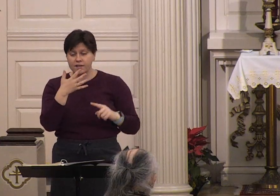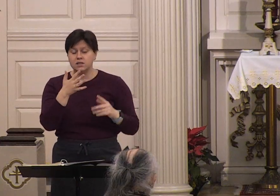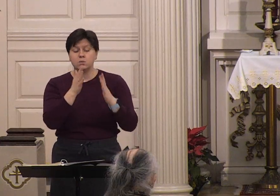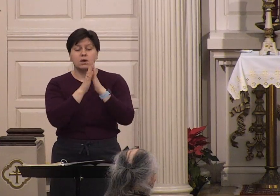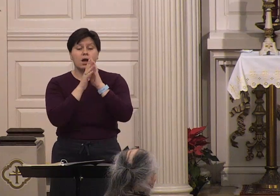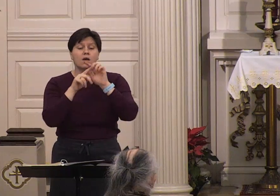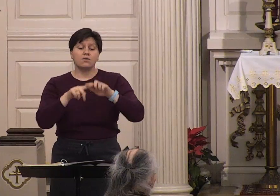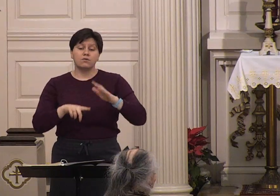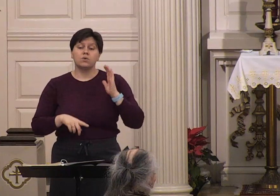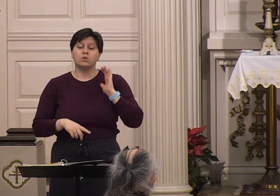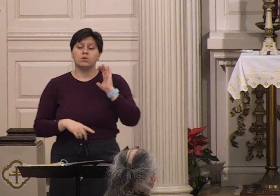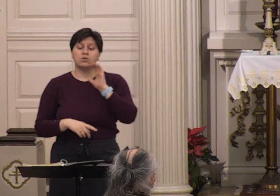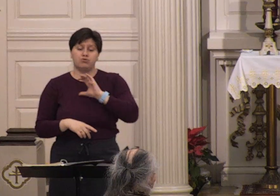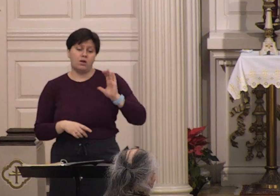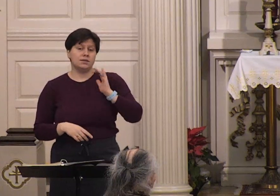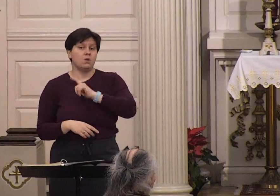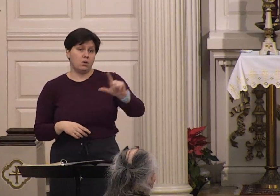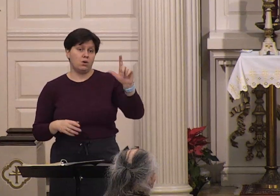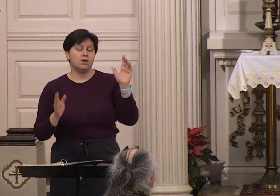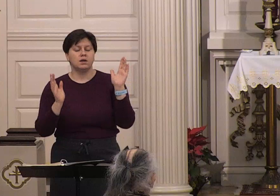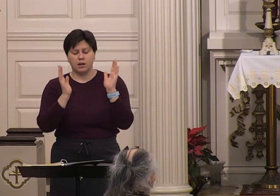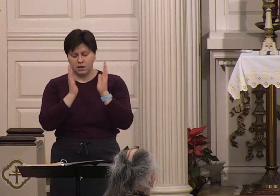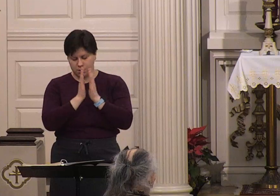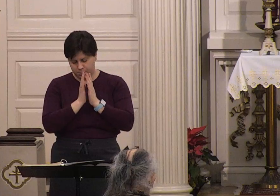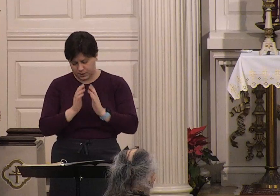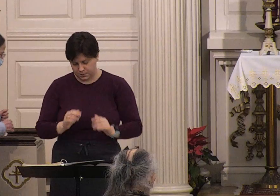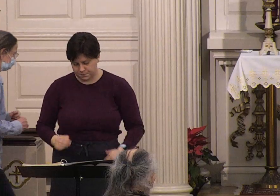Christ our Lord.